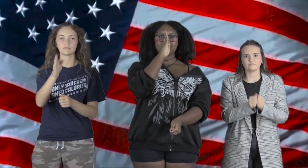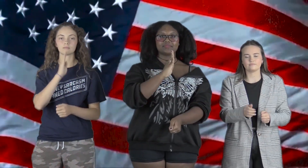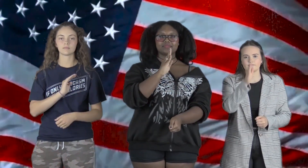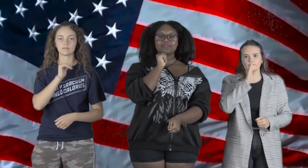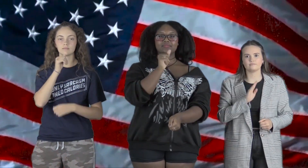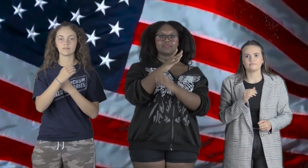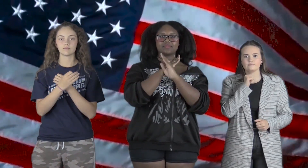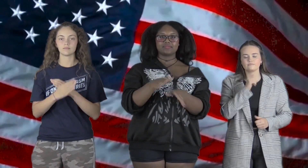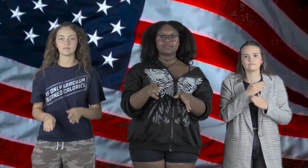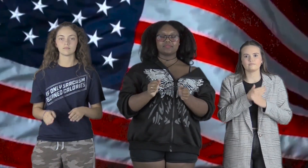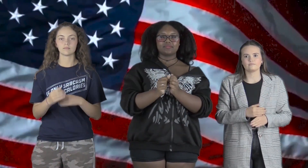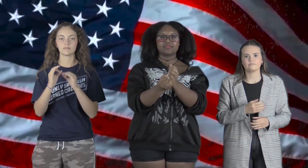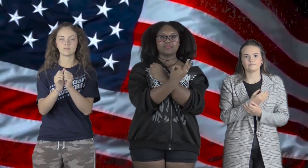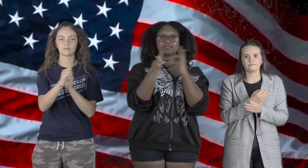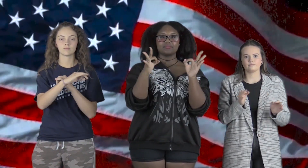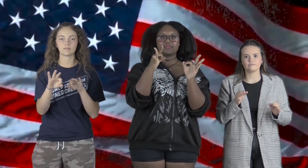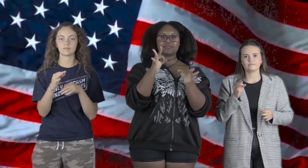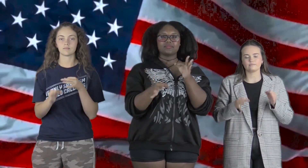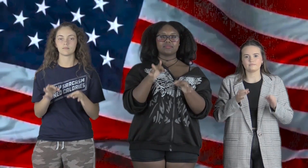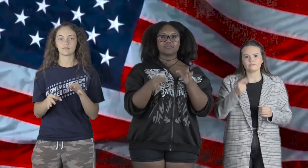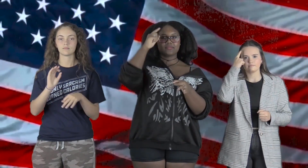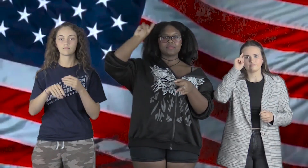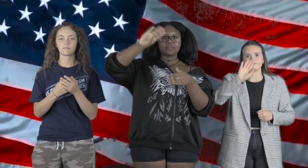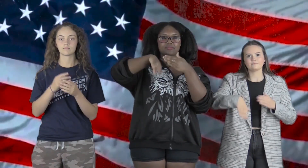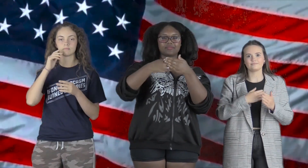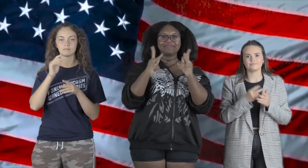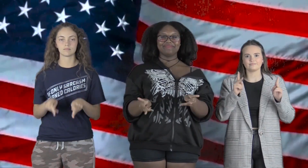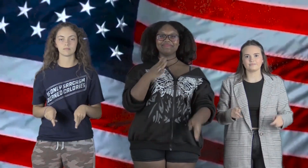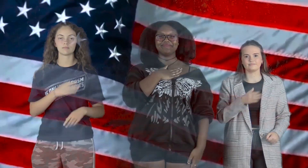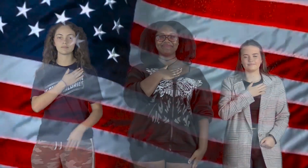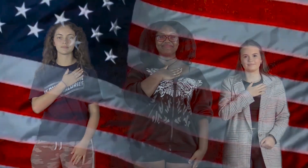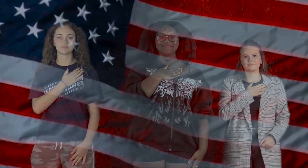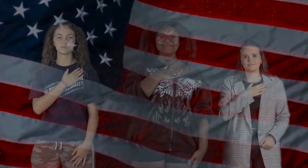under God, indivisible, with liberty and justice for all.